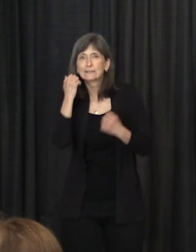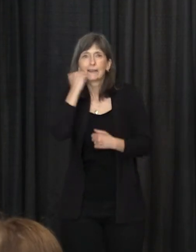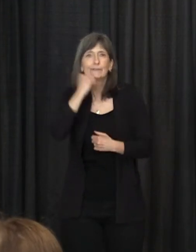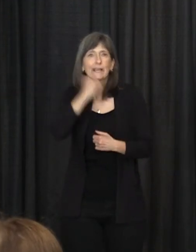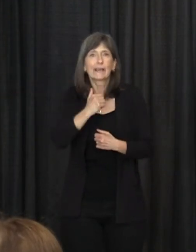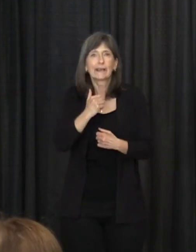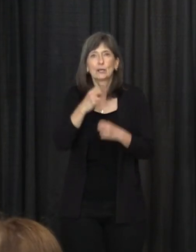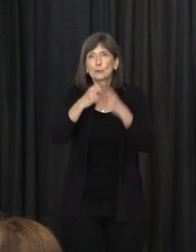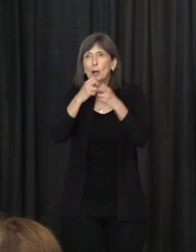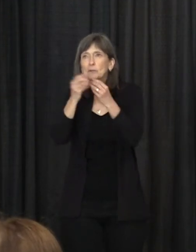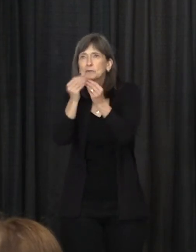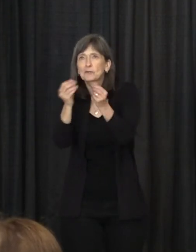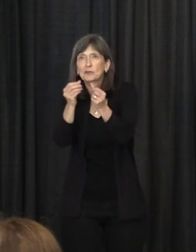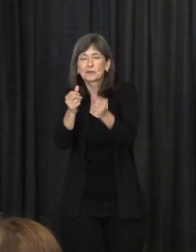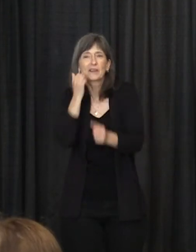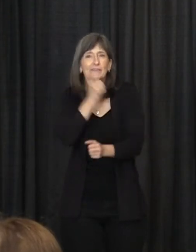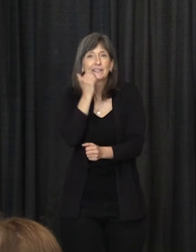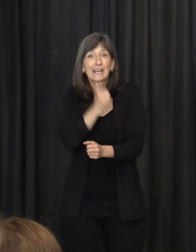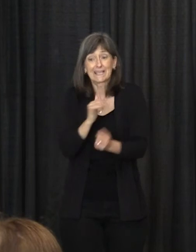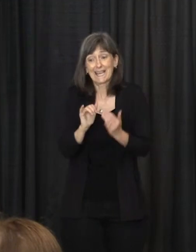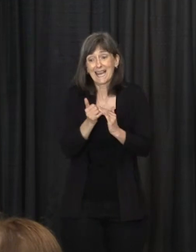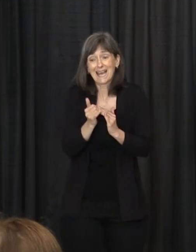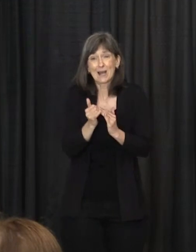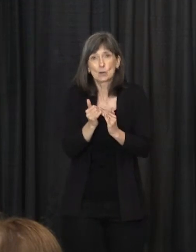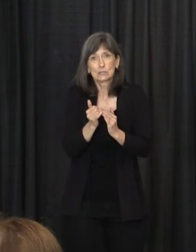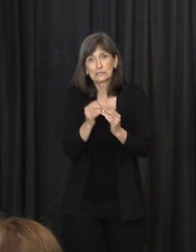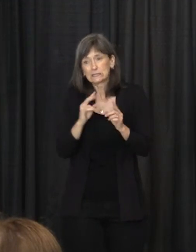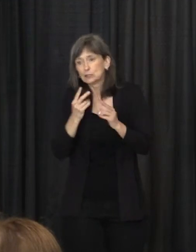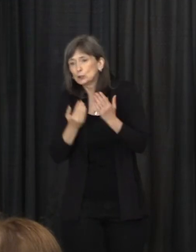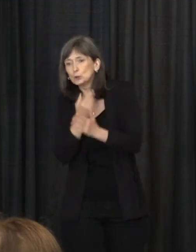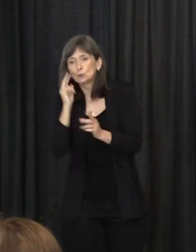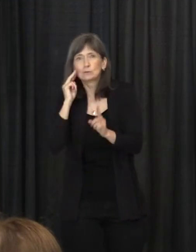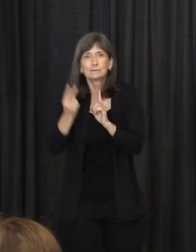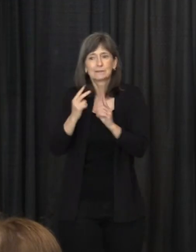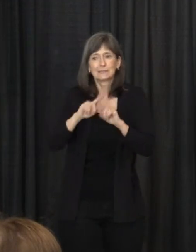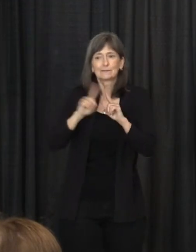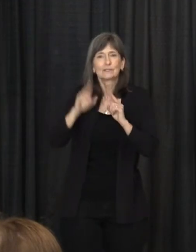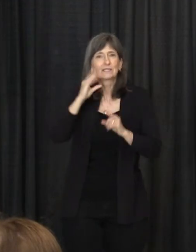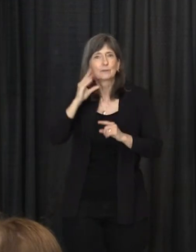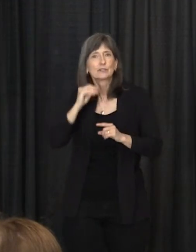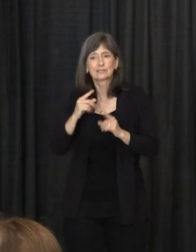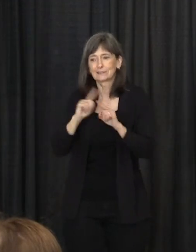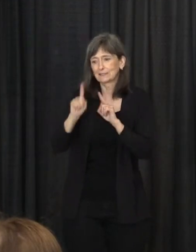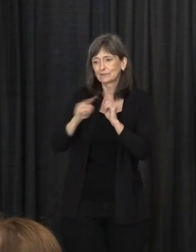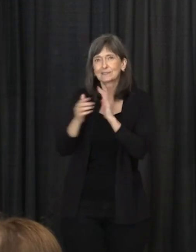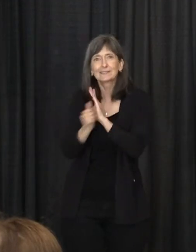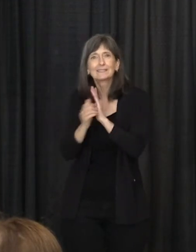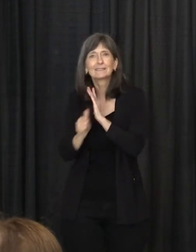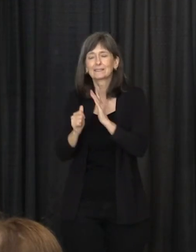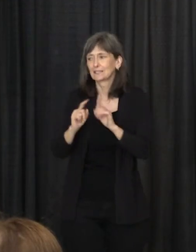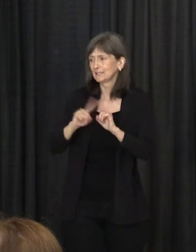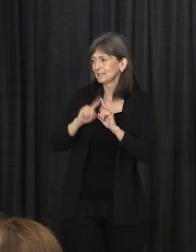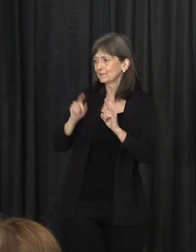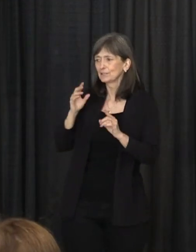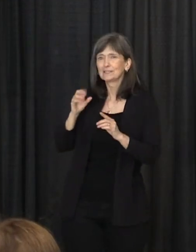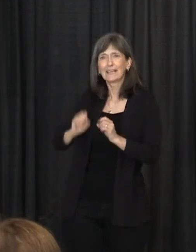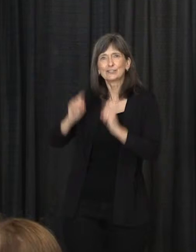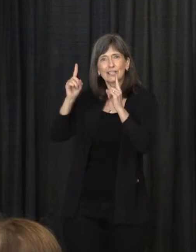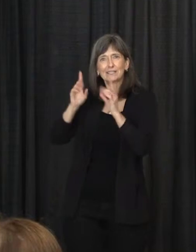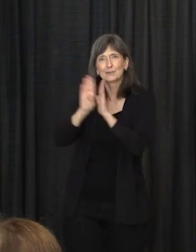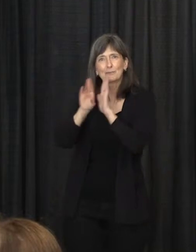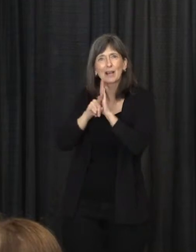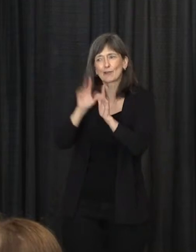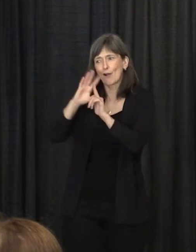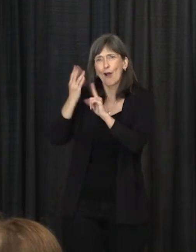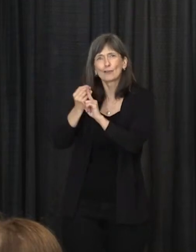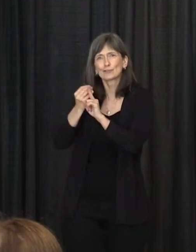solved. And the only way to do that is through diverse skill sets, diverse experiences, a workforce that brings different mindsets and a different culture to